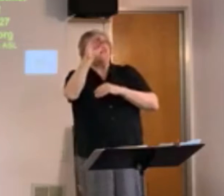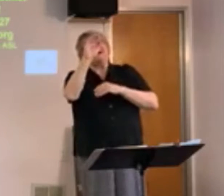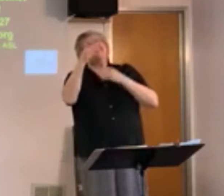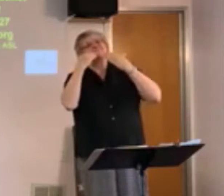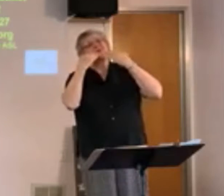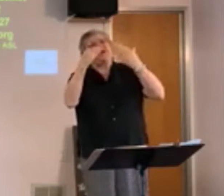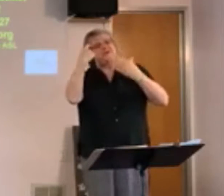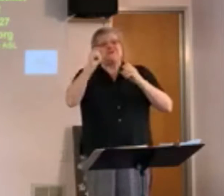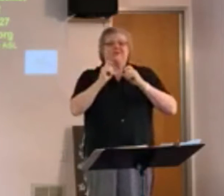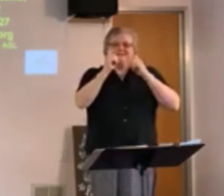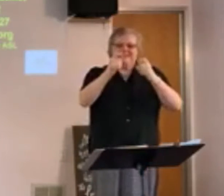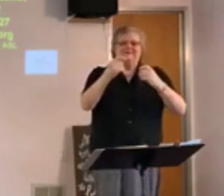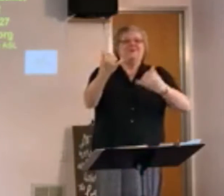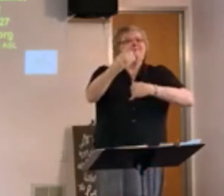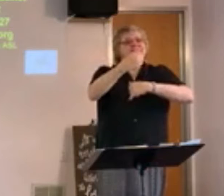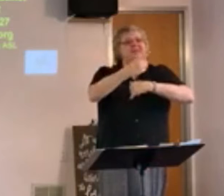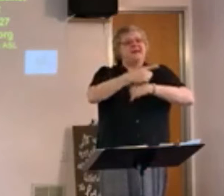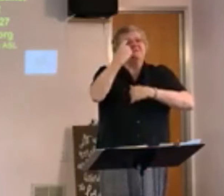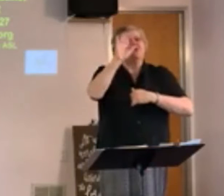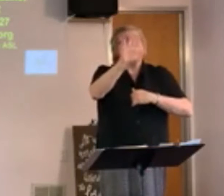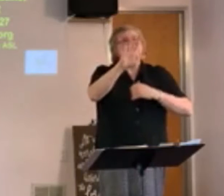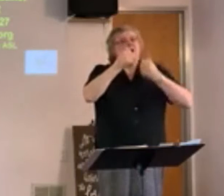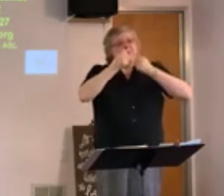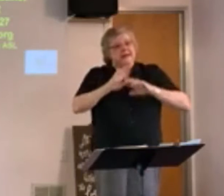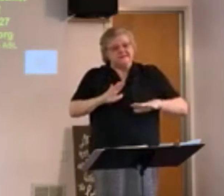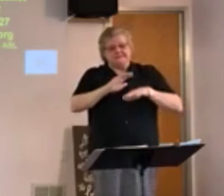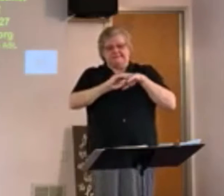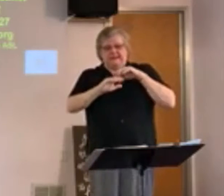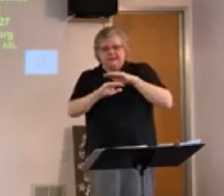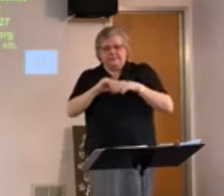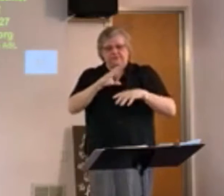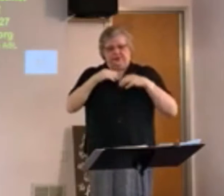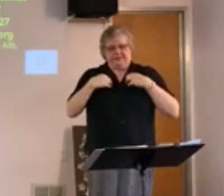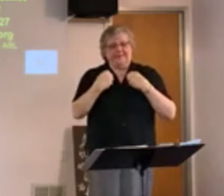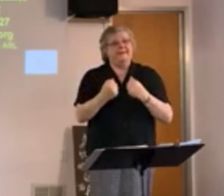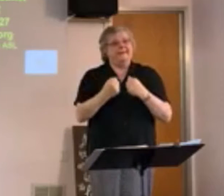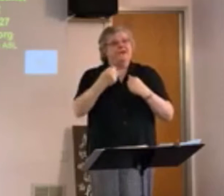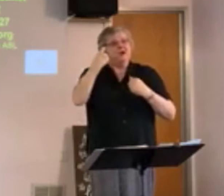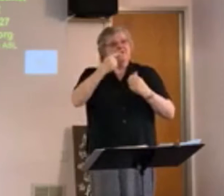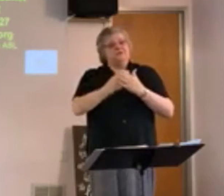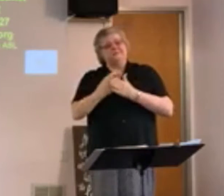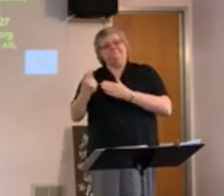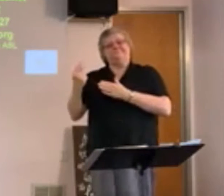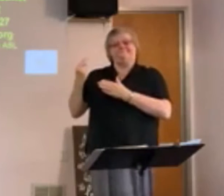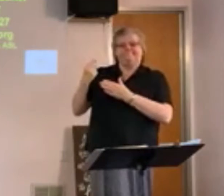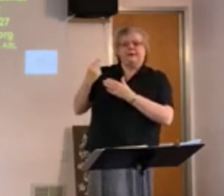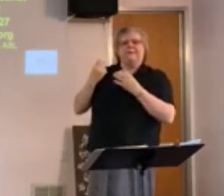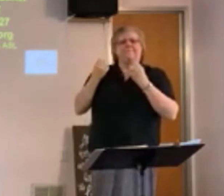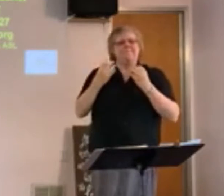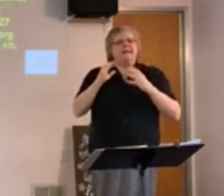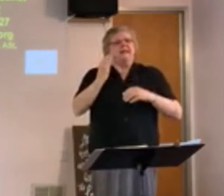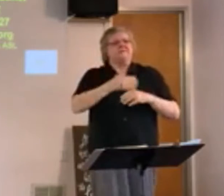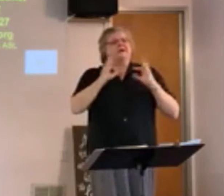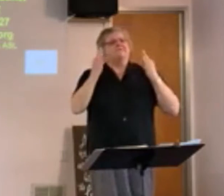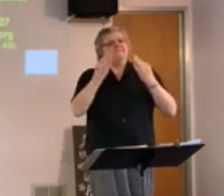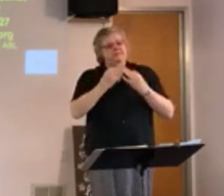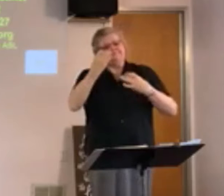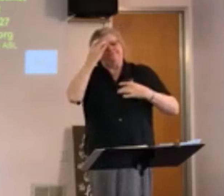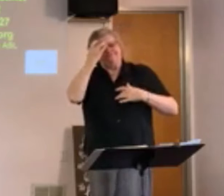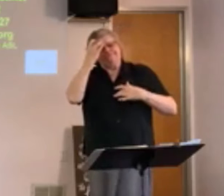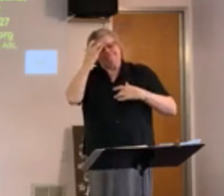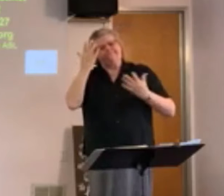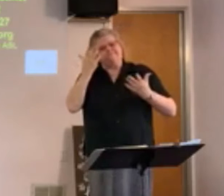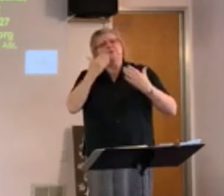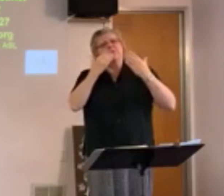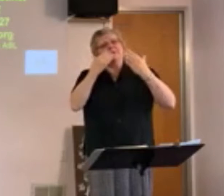day. Thank you for your blessings of comfort and healing for this past week with so many of our families. Lord,